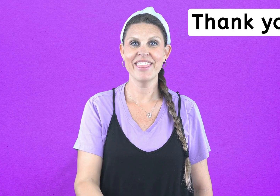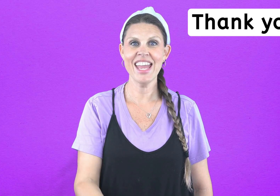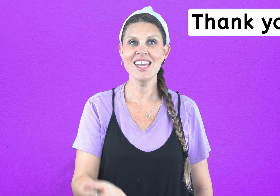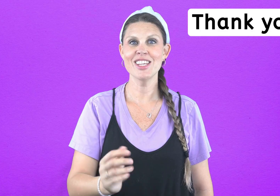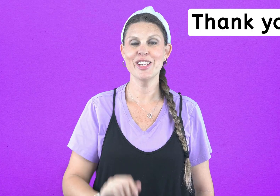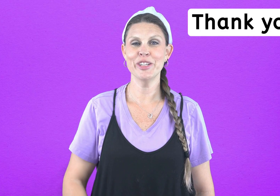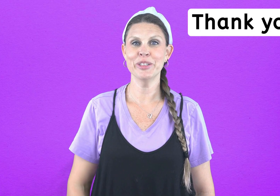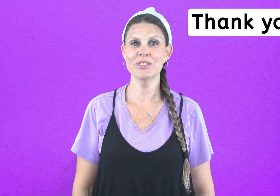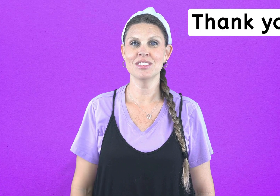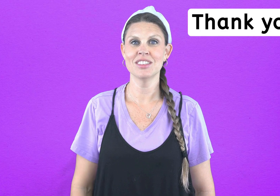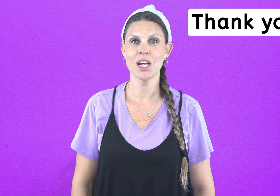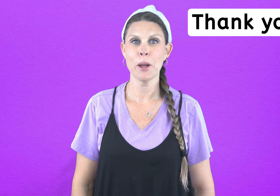thank you.